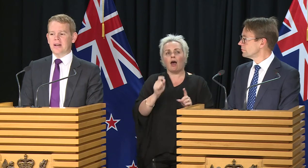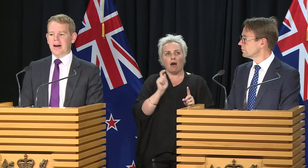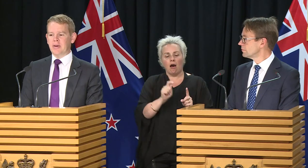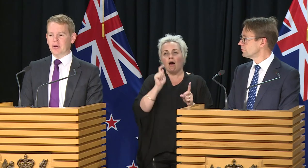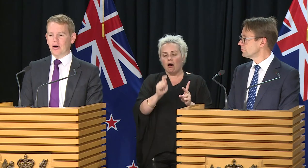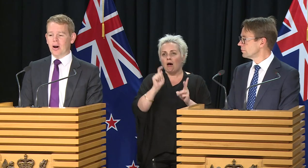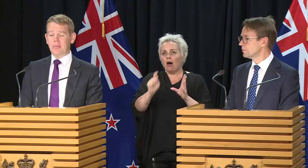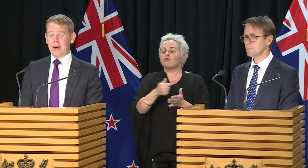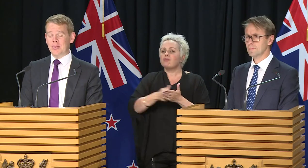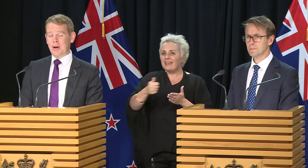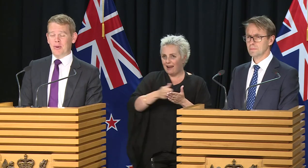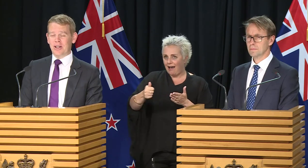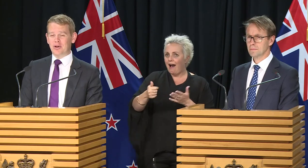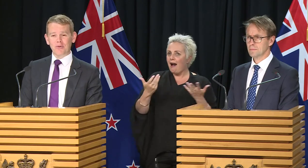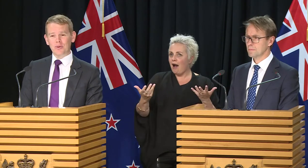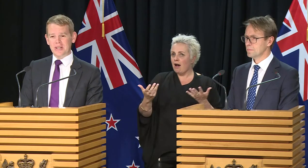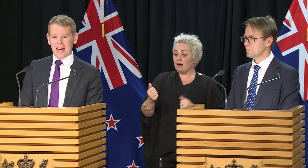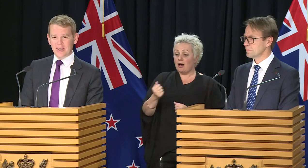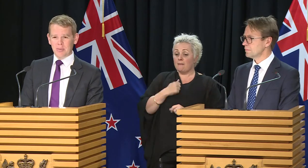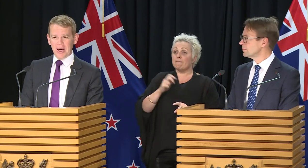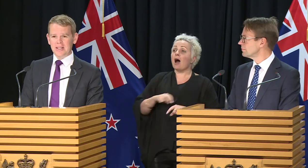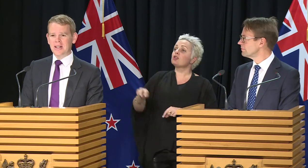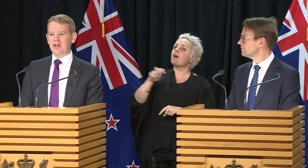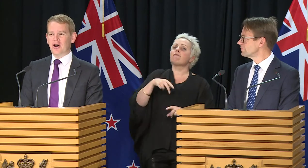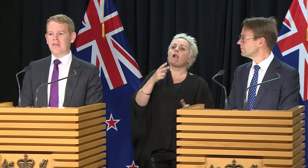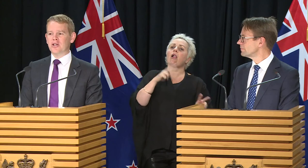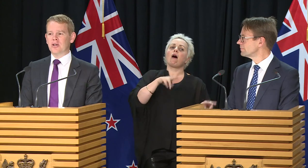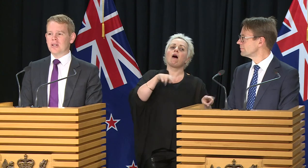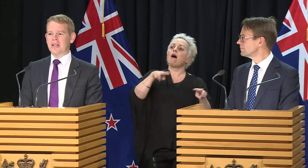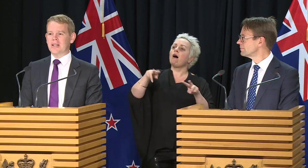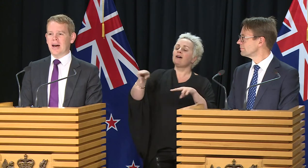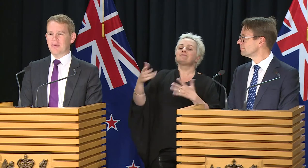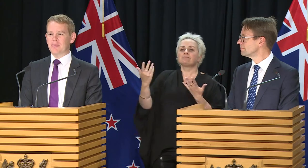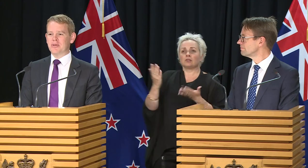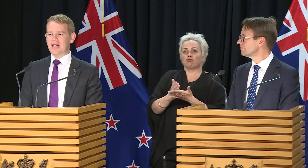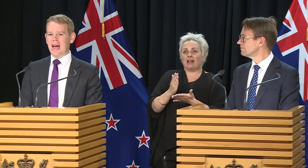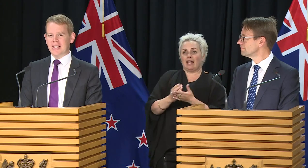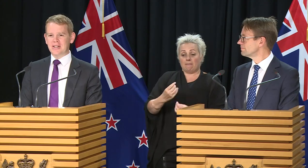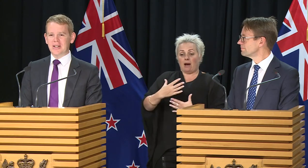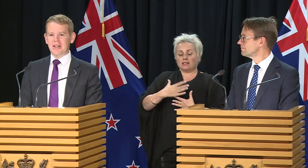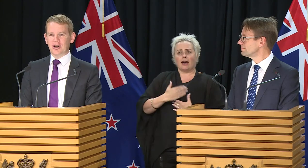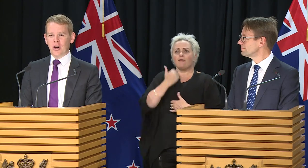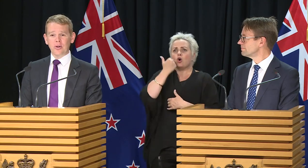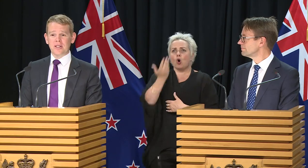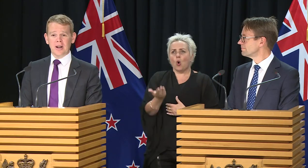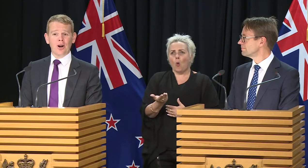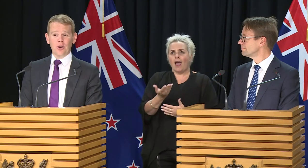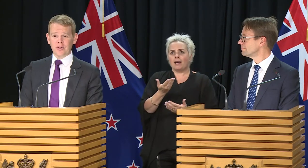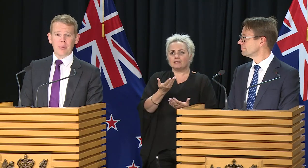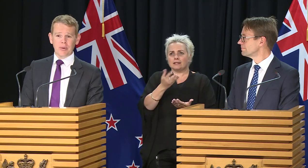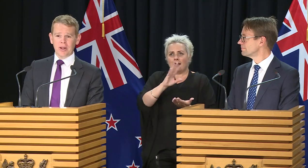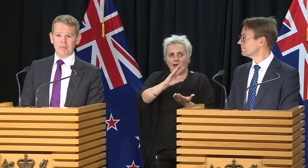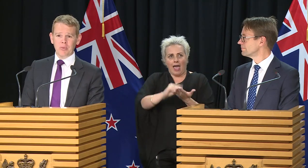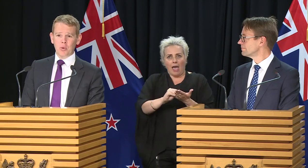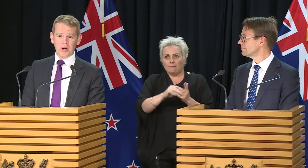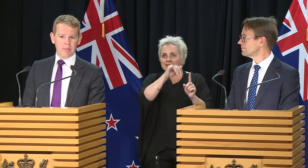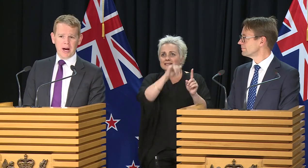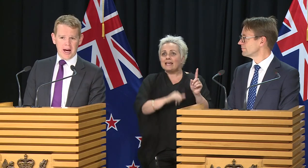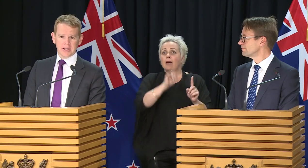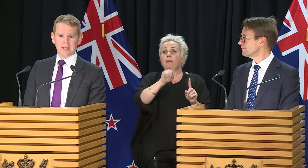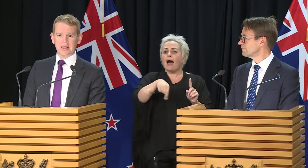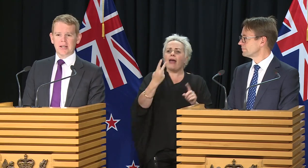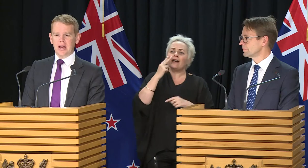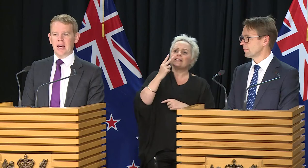think, in my travels out and about, I've certainly scanned codes that a lot of people have been